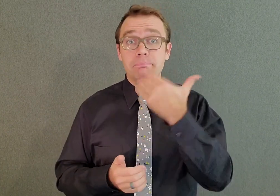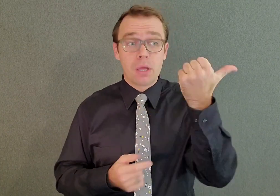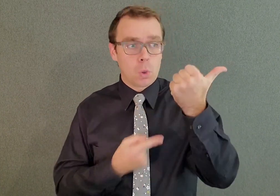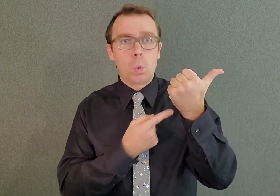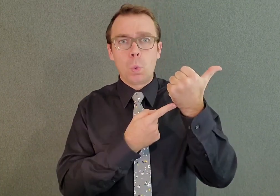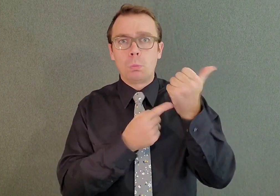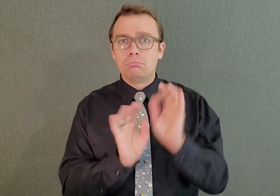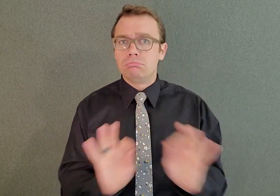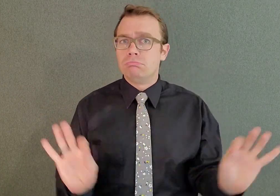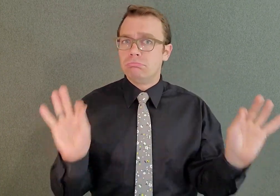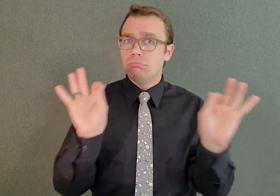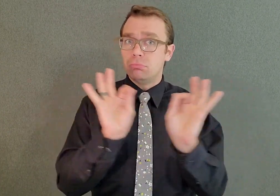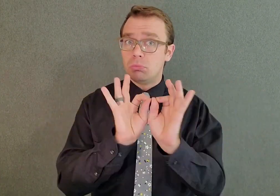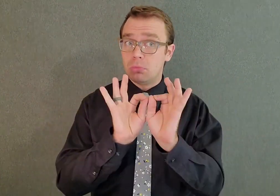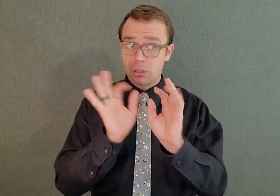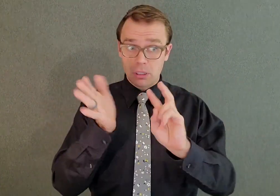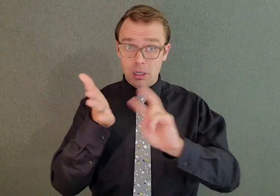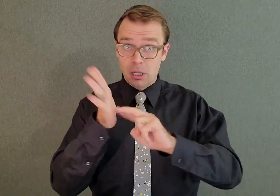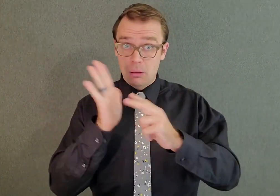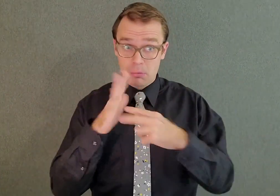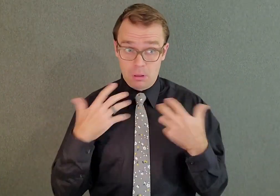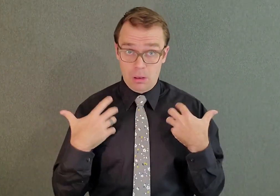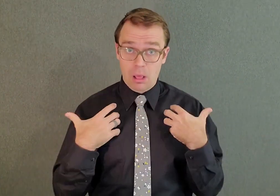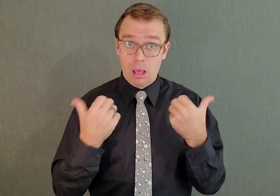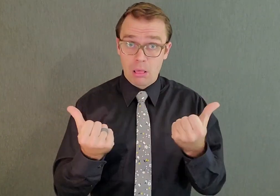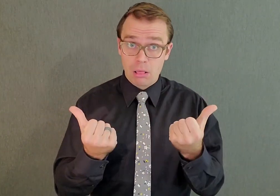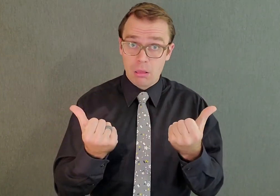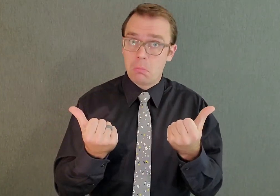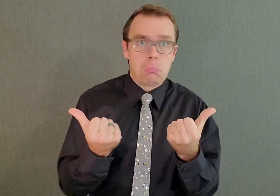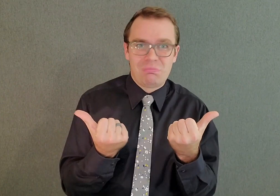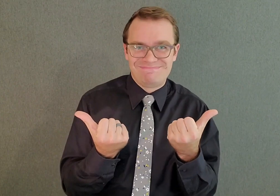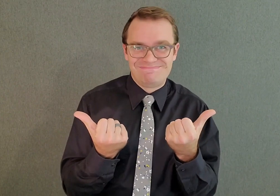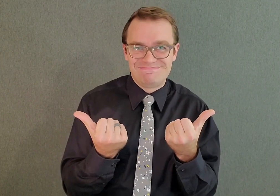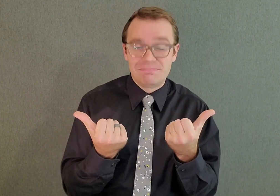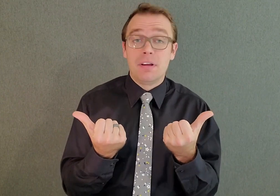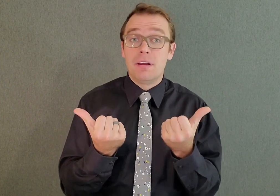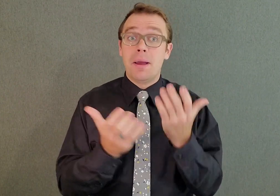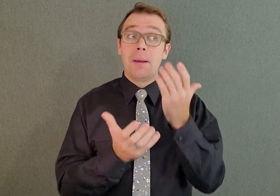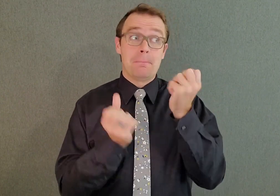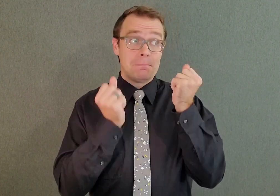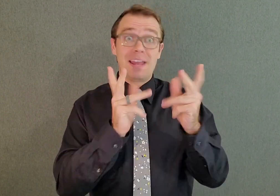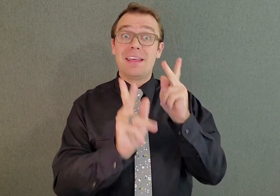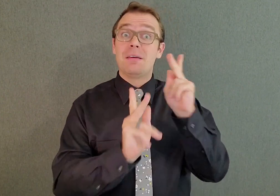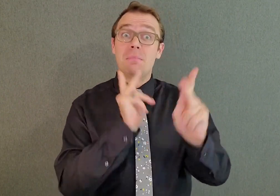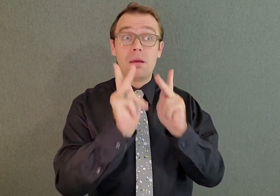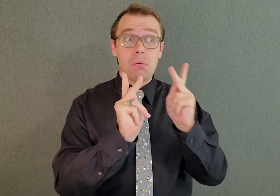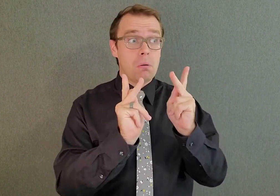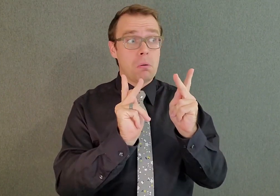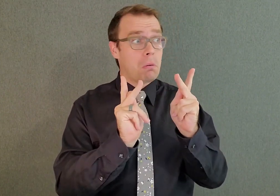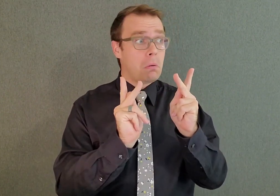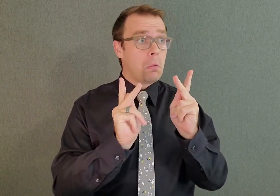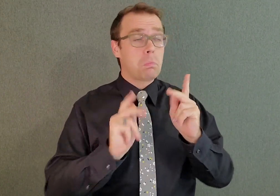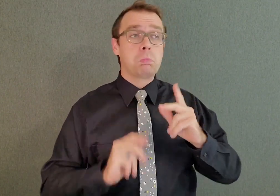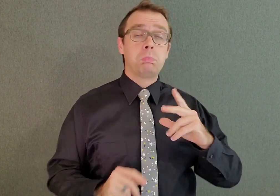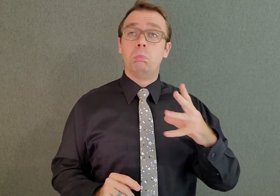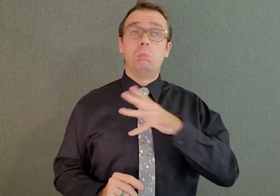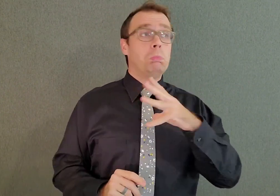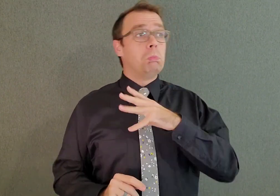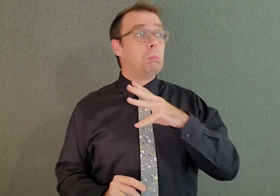Feeling better is important, but it does not necessarily mean you are healthy. I assure you, many people felt perfectly fine the day before they suffered